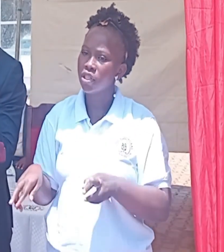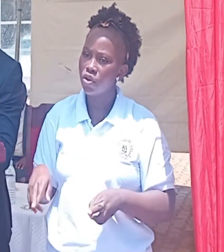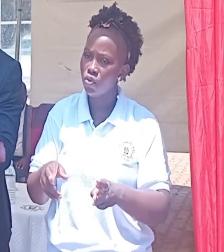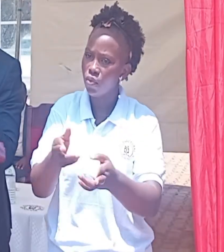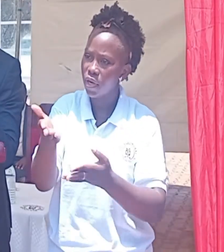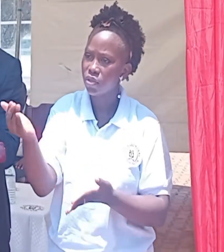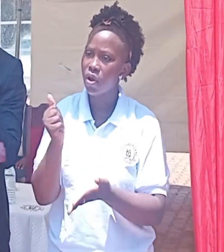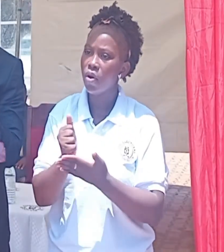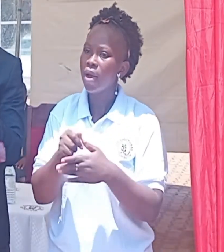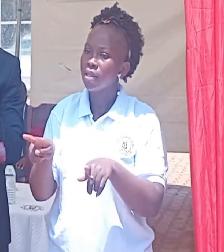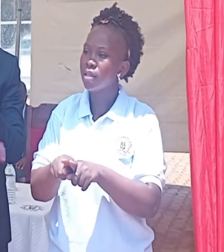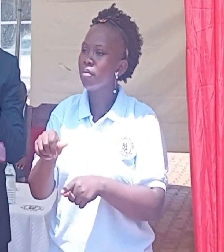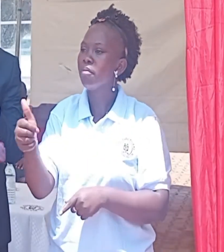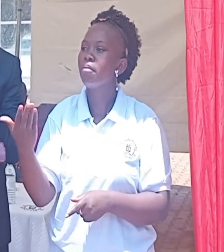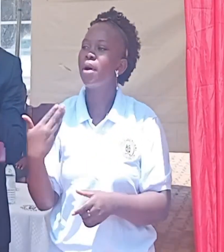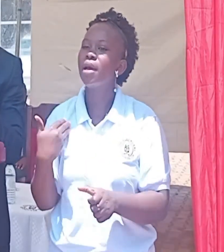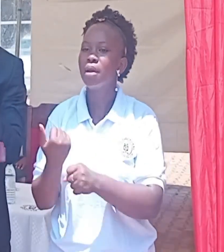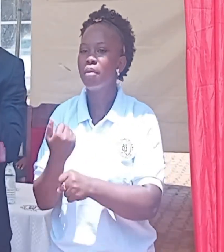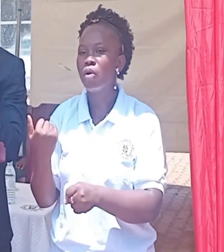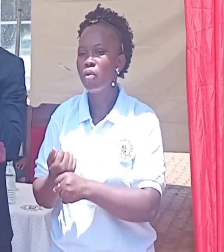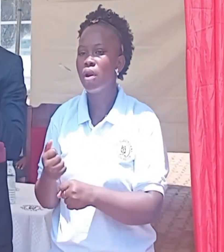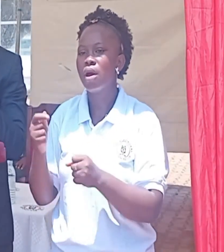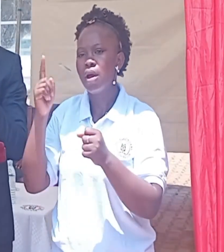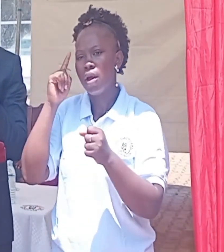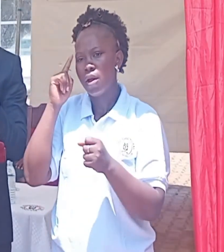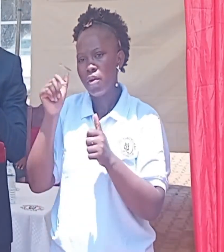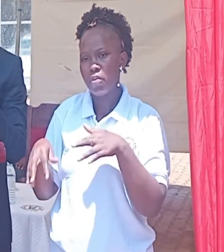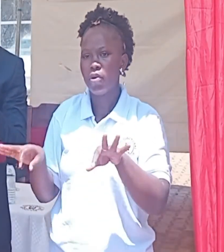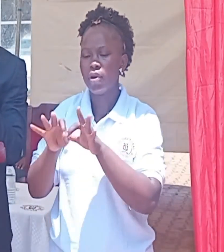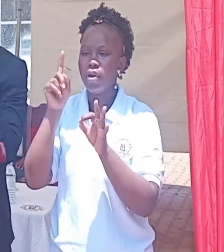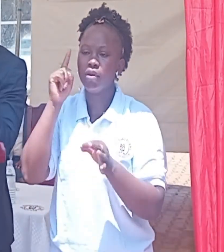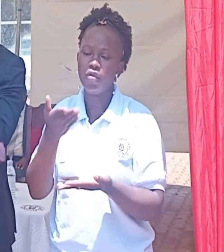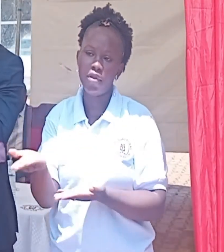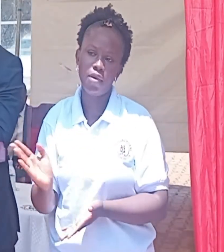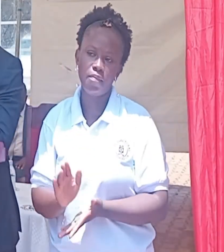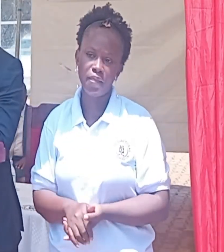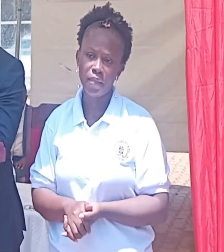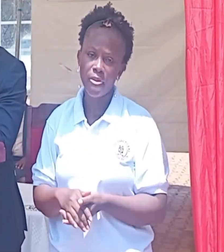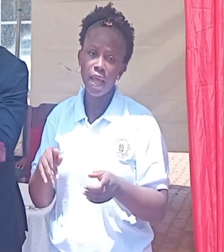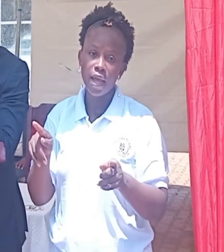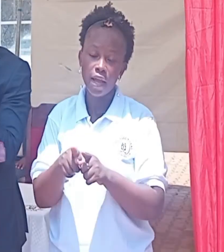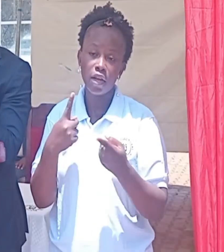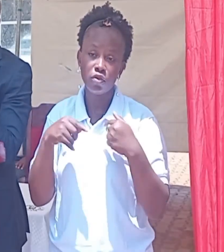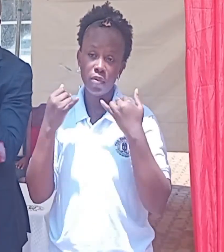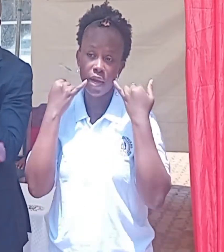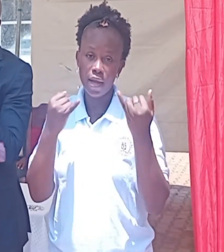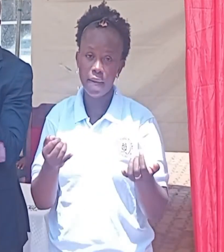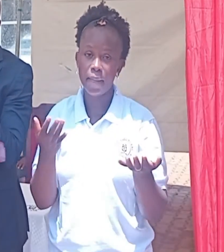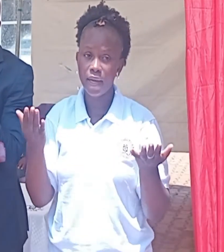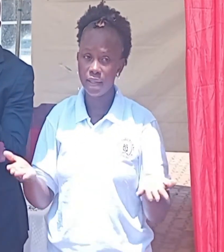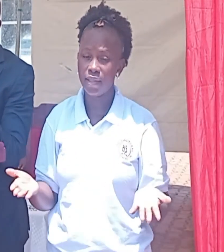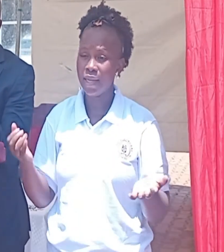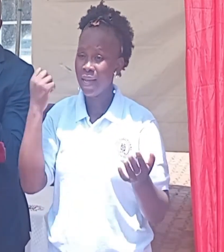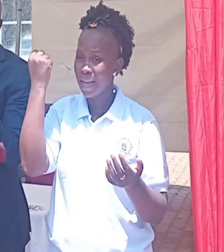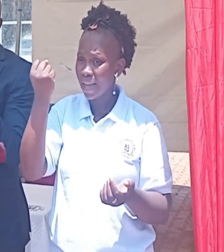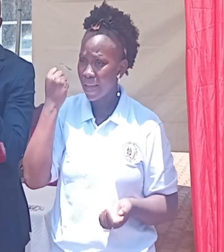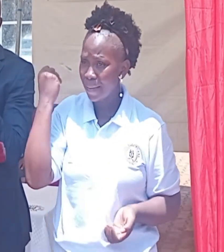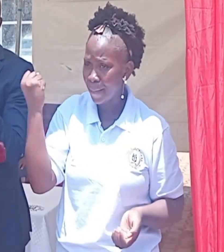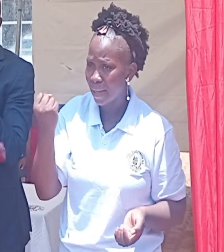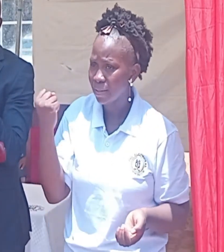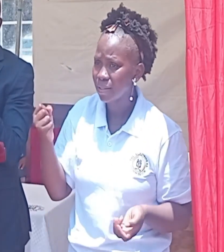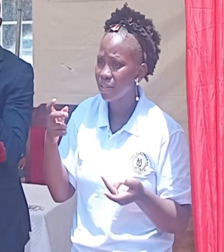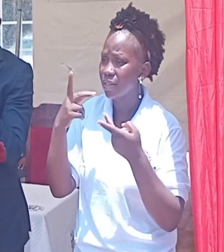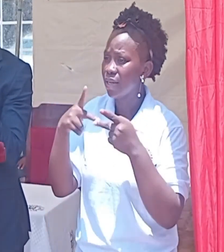nabo balina ebibakola ebibayamba oba ebibagasira. Era tubagamba nti campaigns